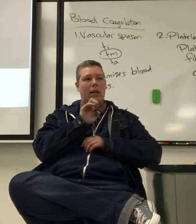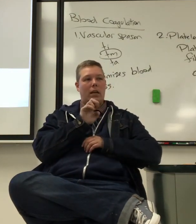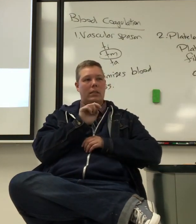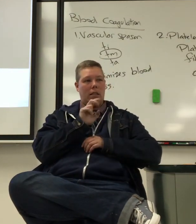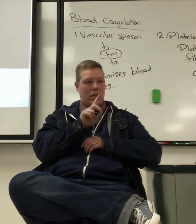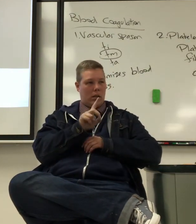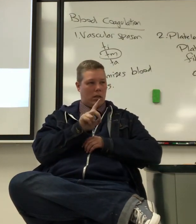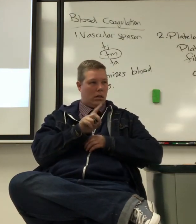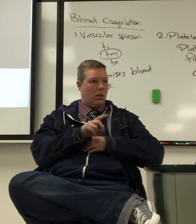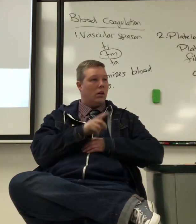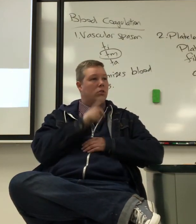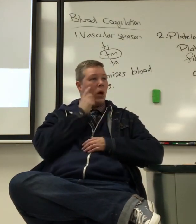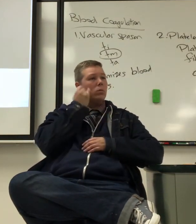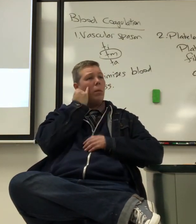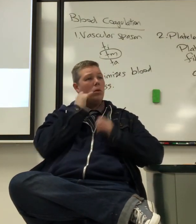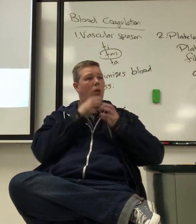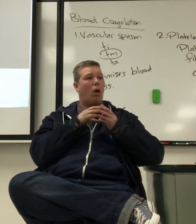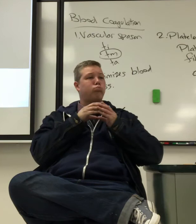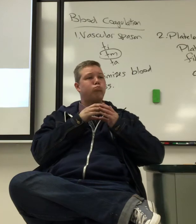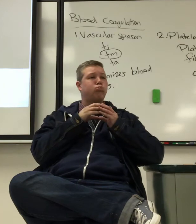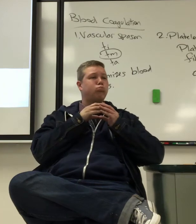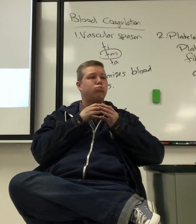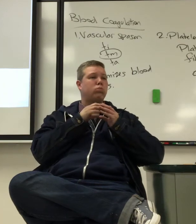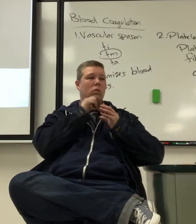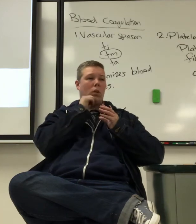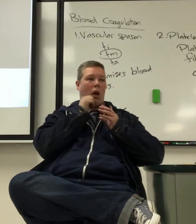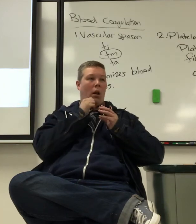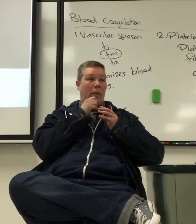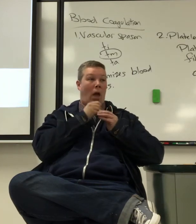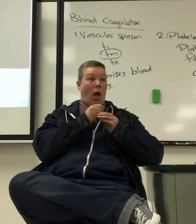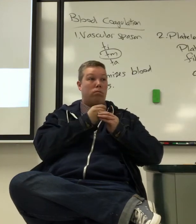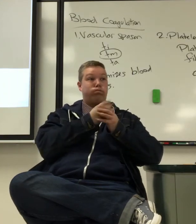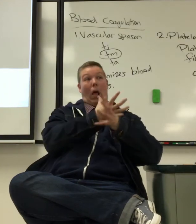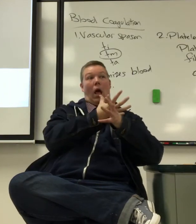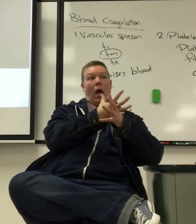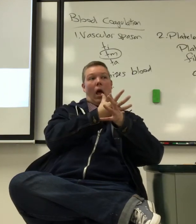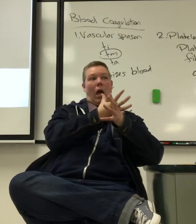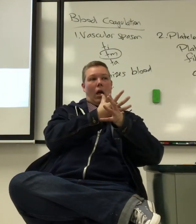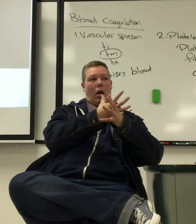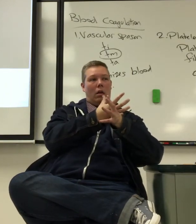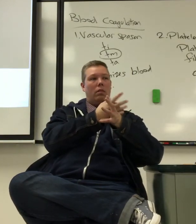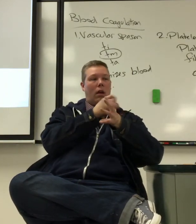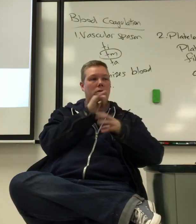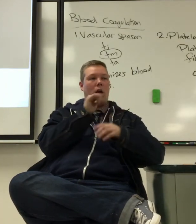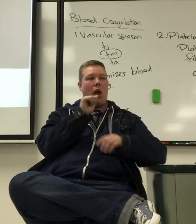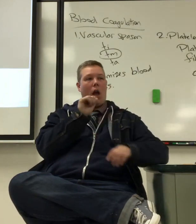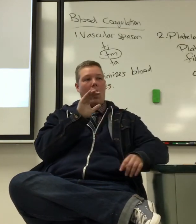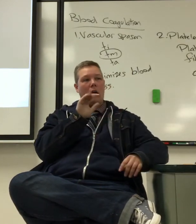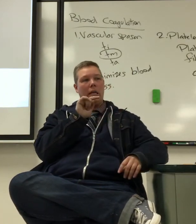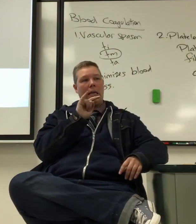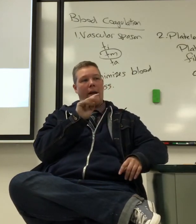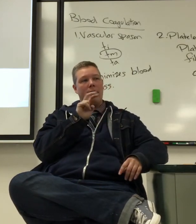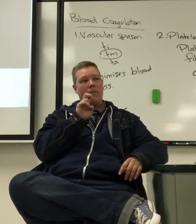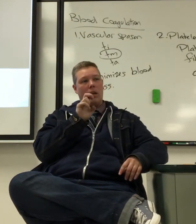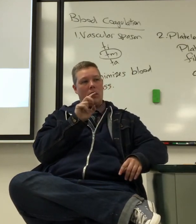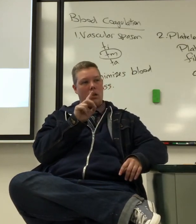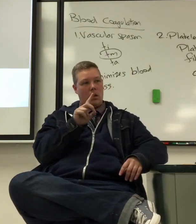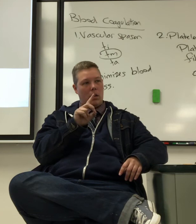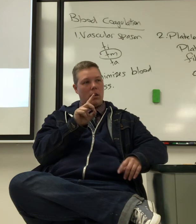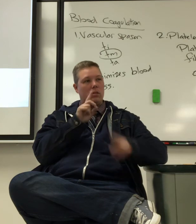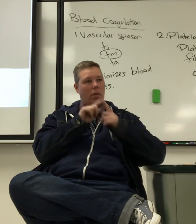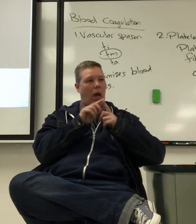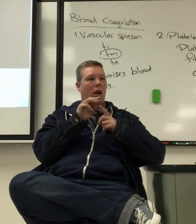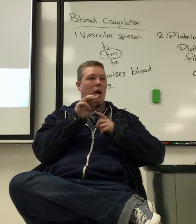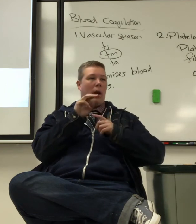little fragment is unactivated, so they get all big and spiky. That's activated. You increase the membrane proteins so they can